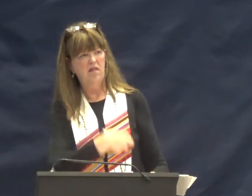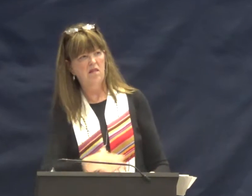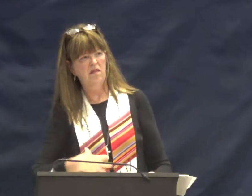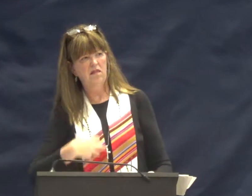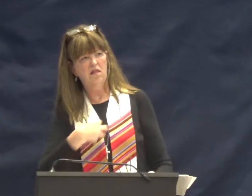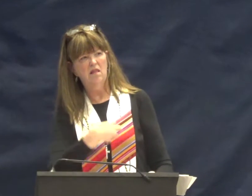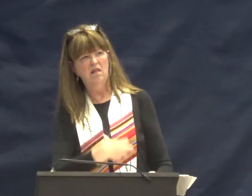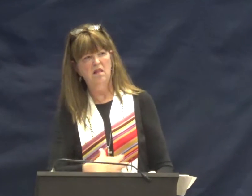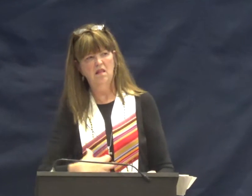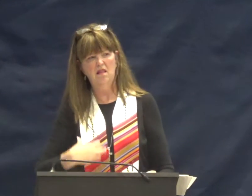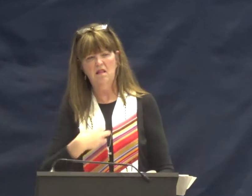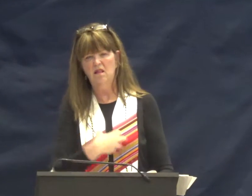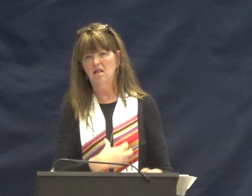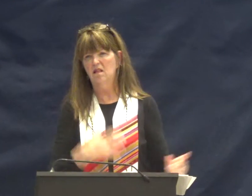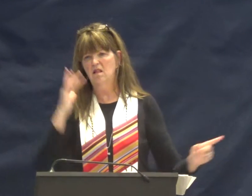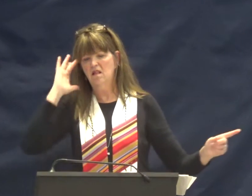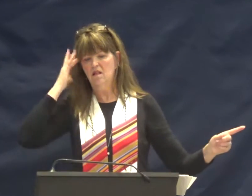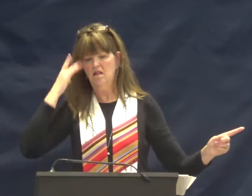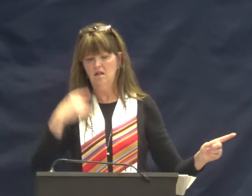another group of folks. Maybe it's disgust.